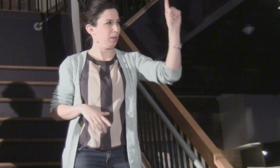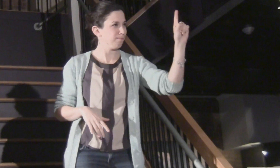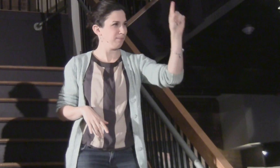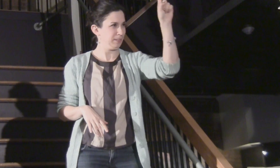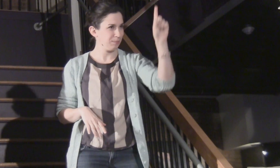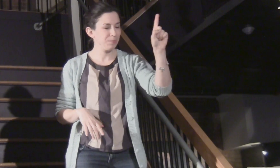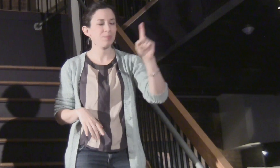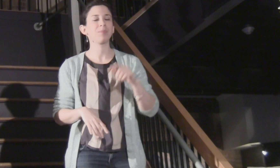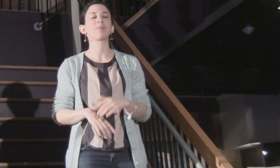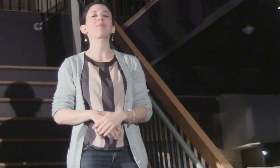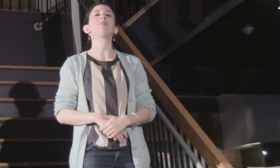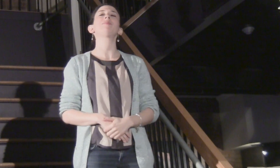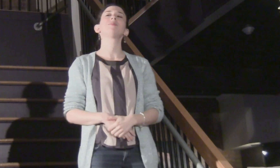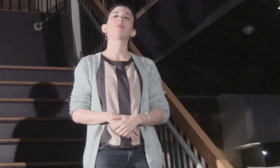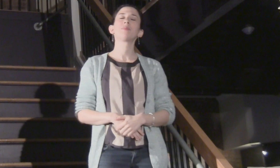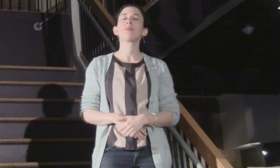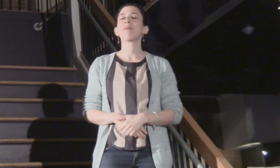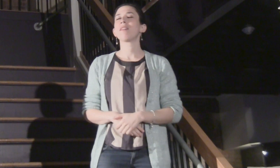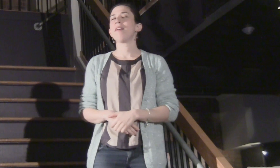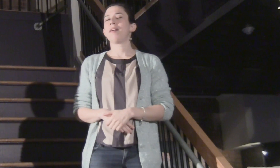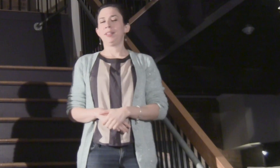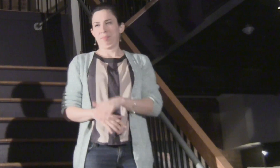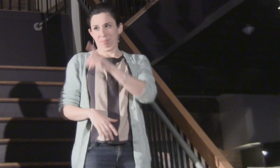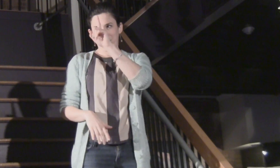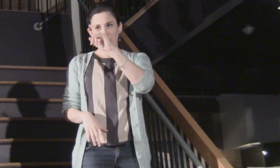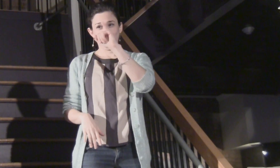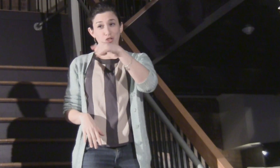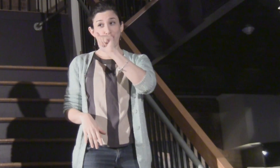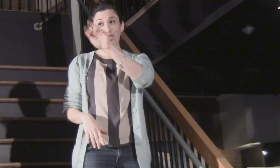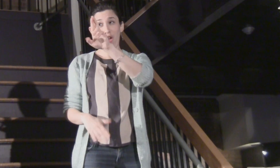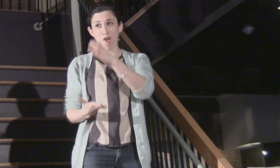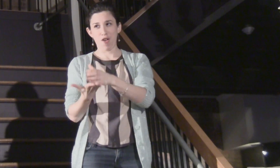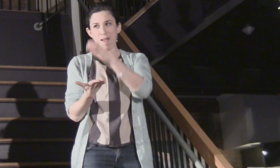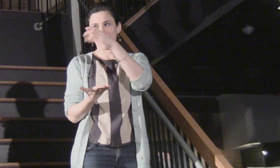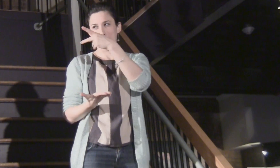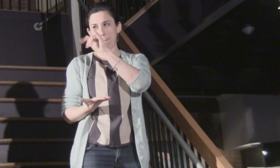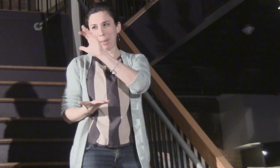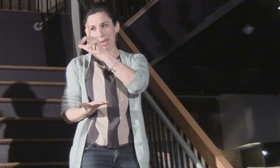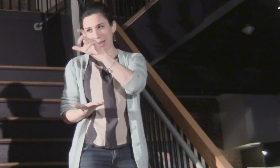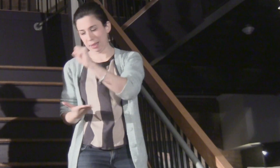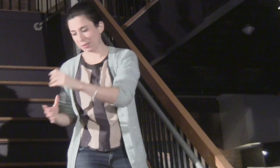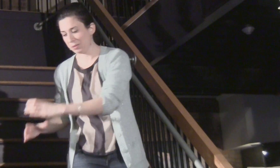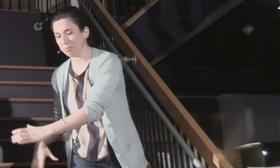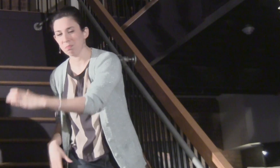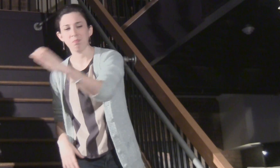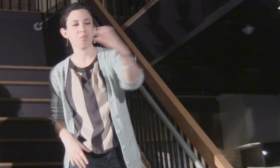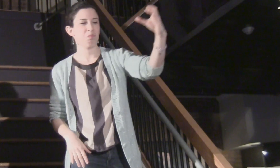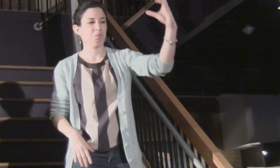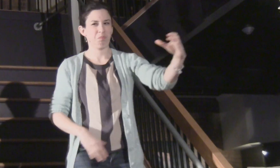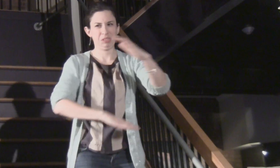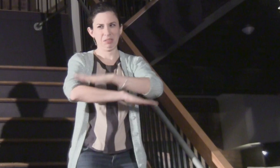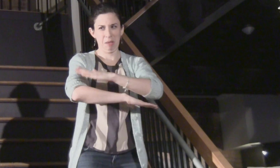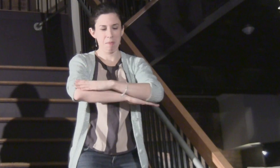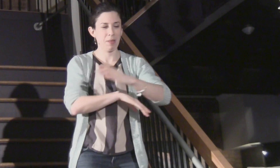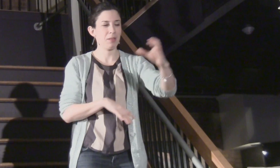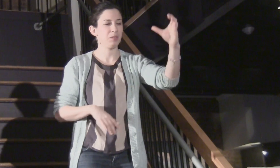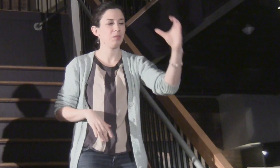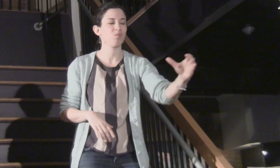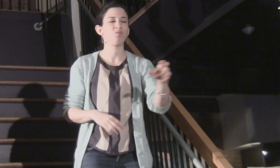We set up the 2 candles for Hanukkah and the first jar of pickles on the